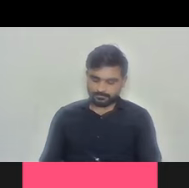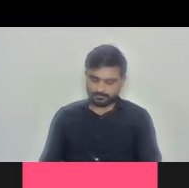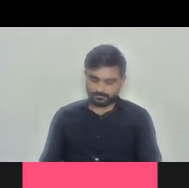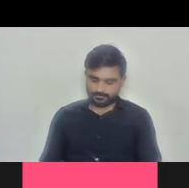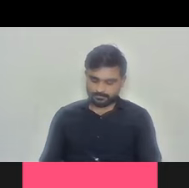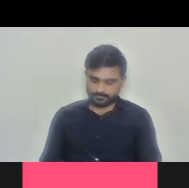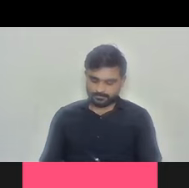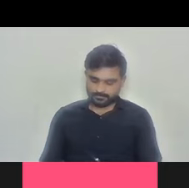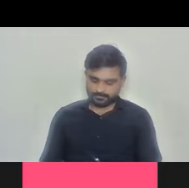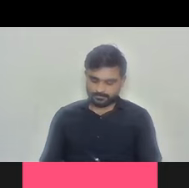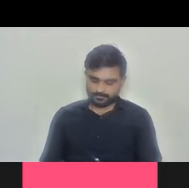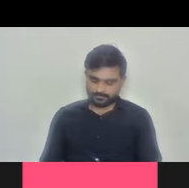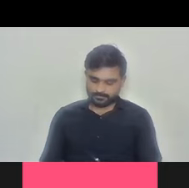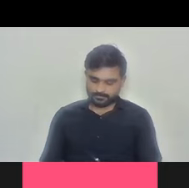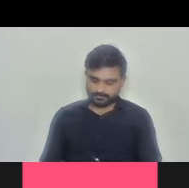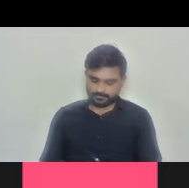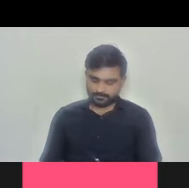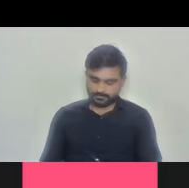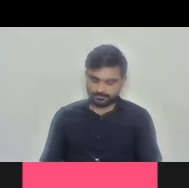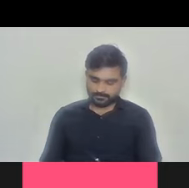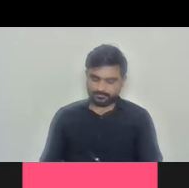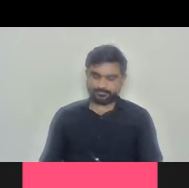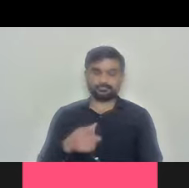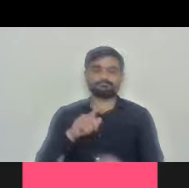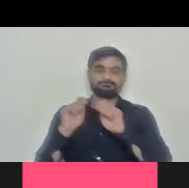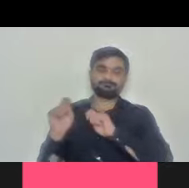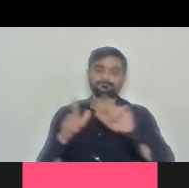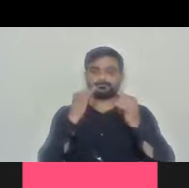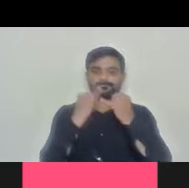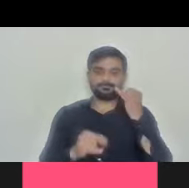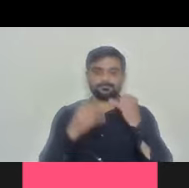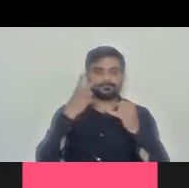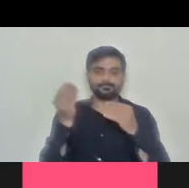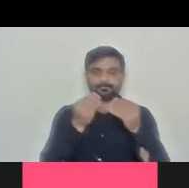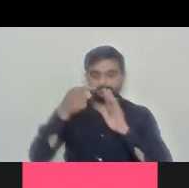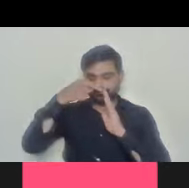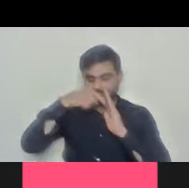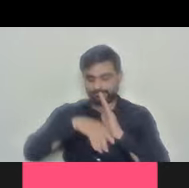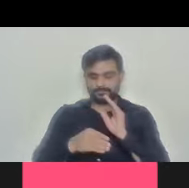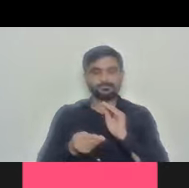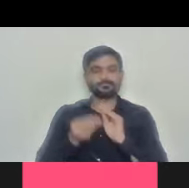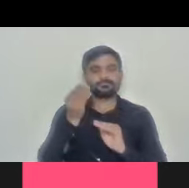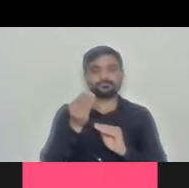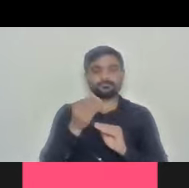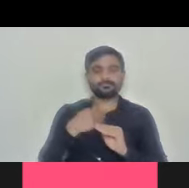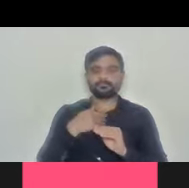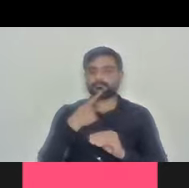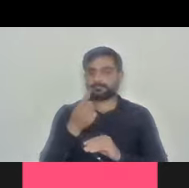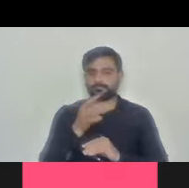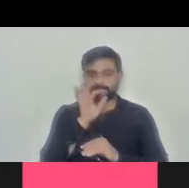last slide, where I'm just going to give you some more, I would not